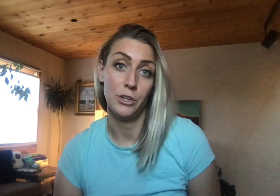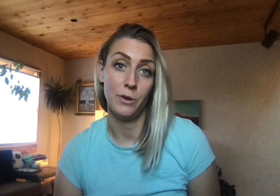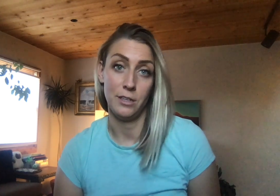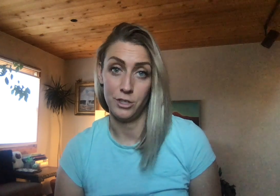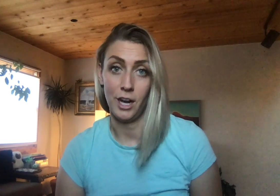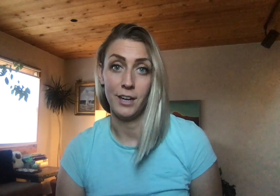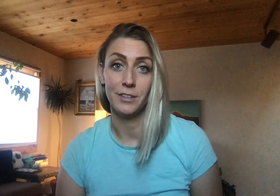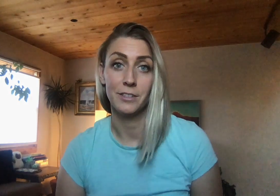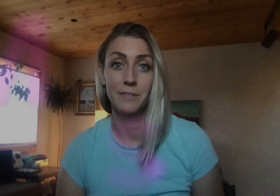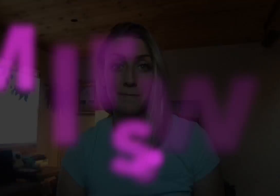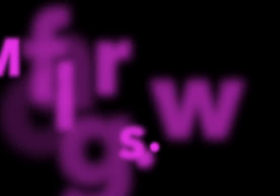and your child.